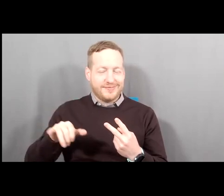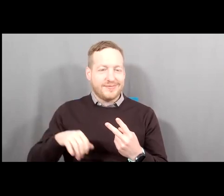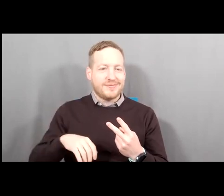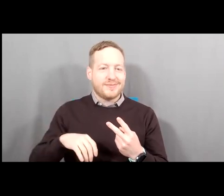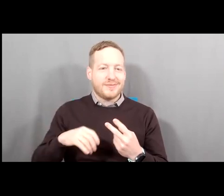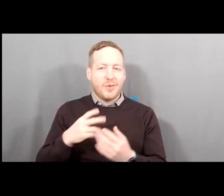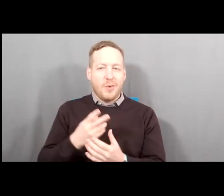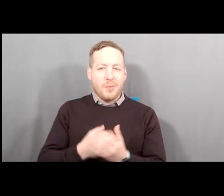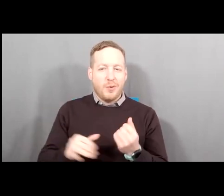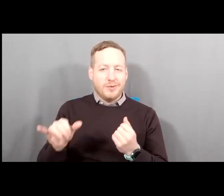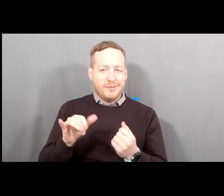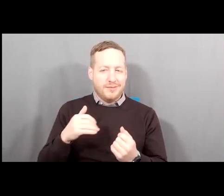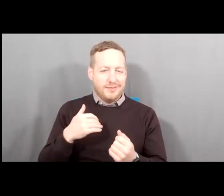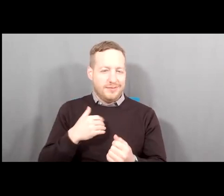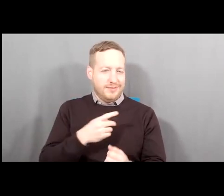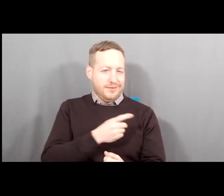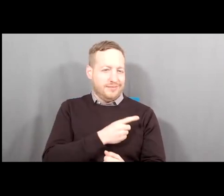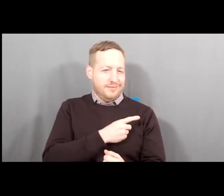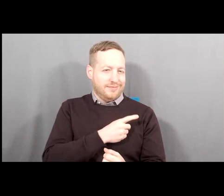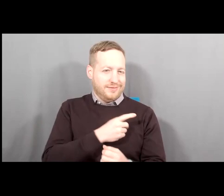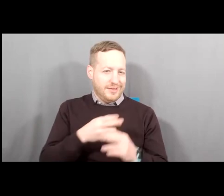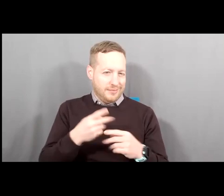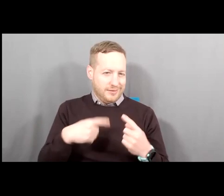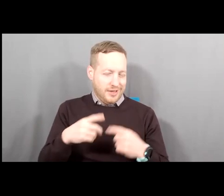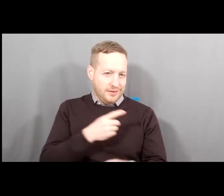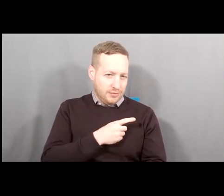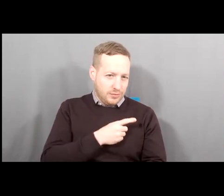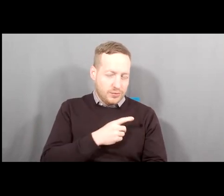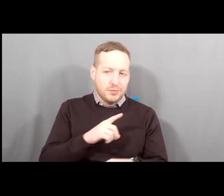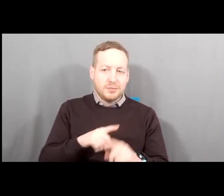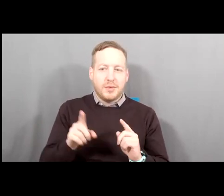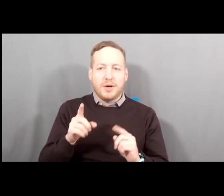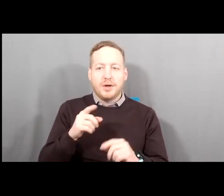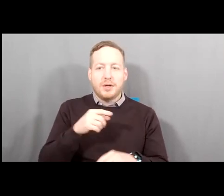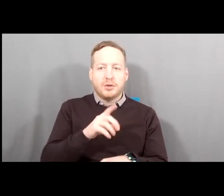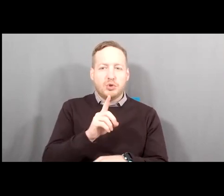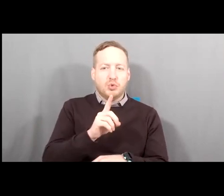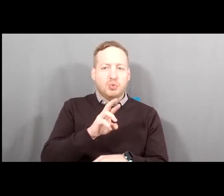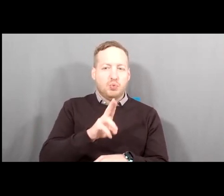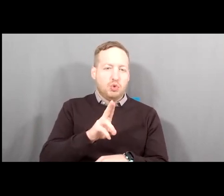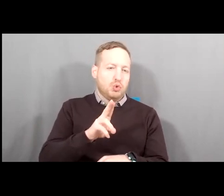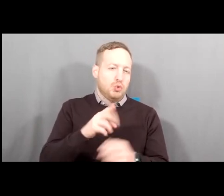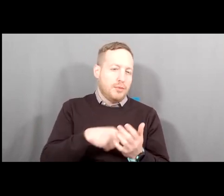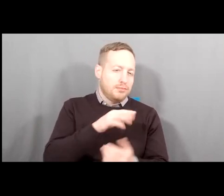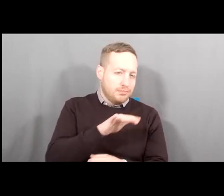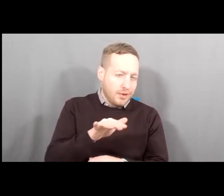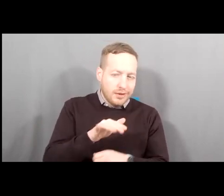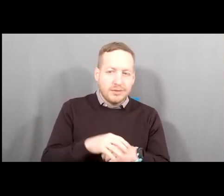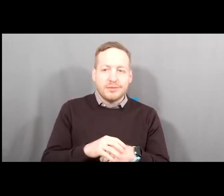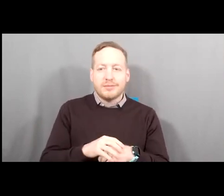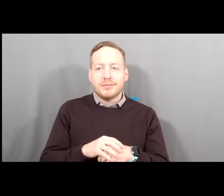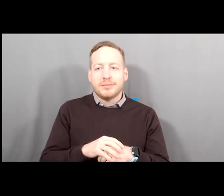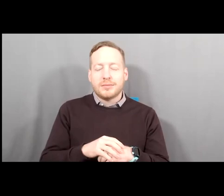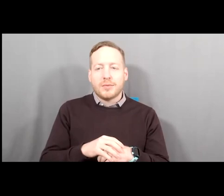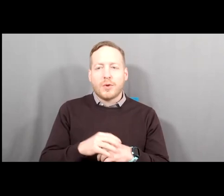and David Maloney. Both of them have the same sign name, actually, but Drew